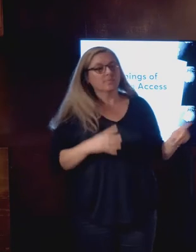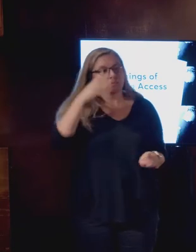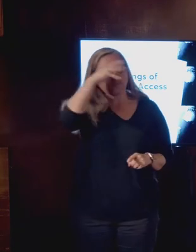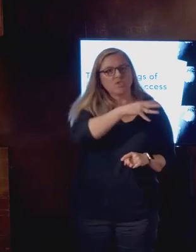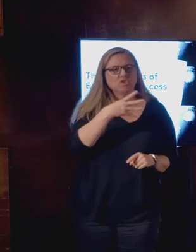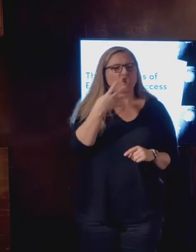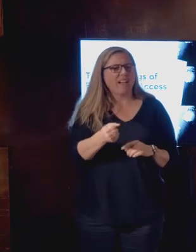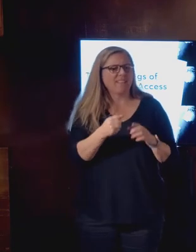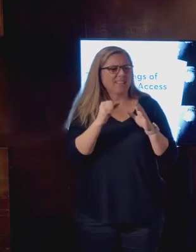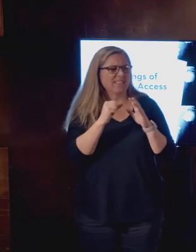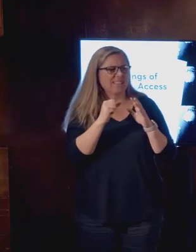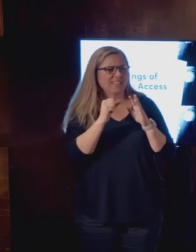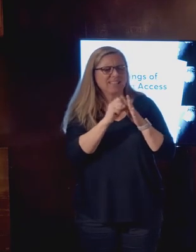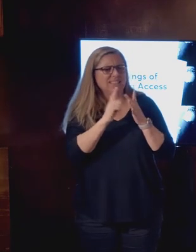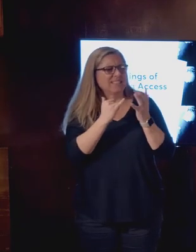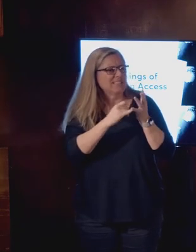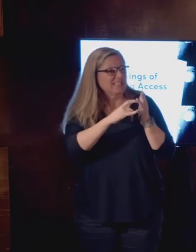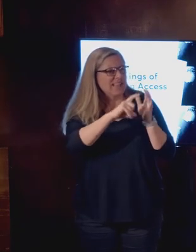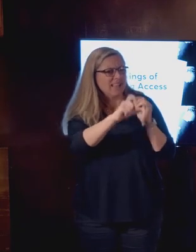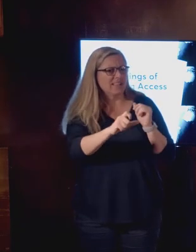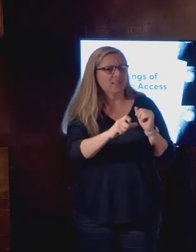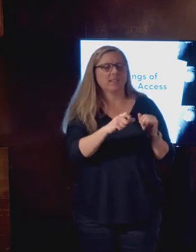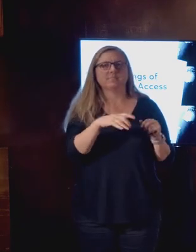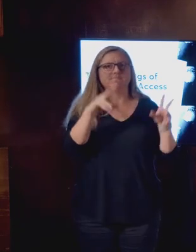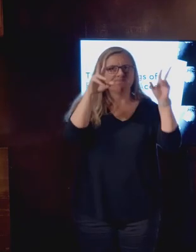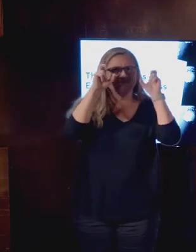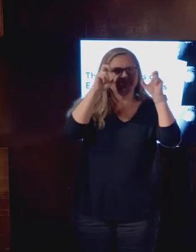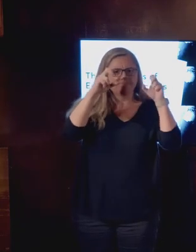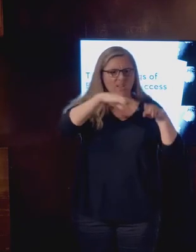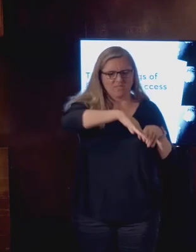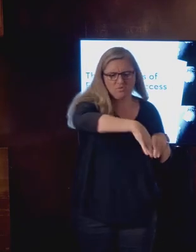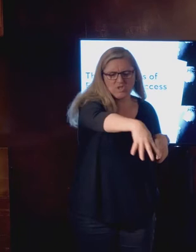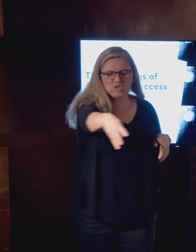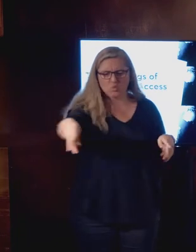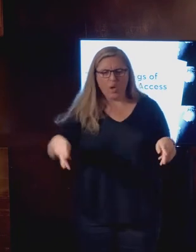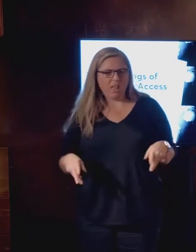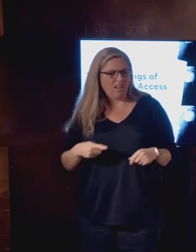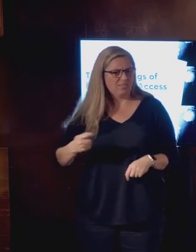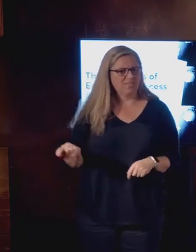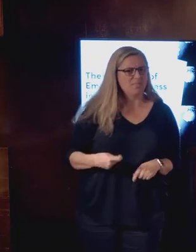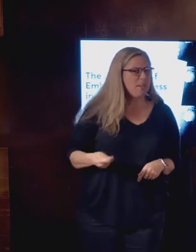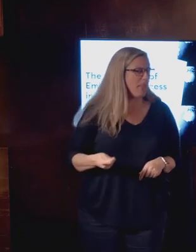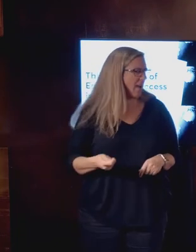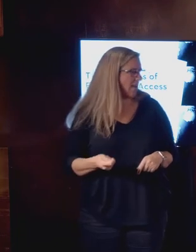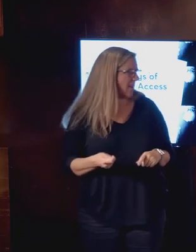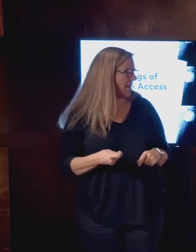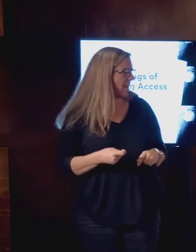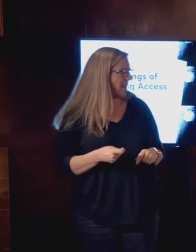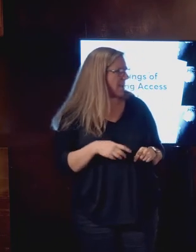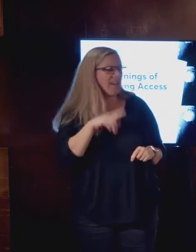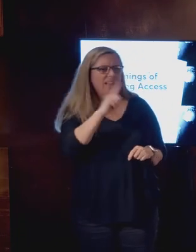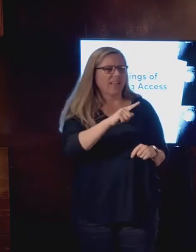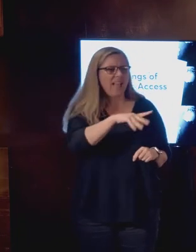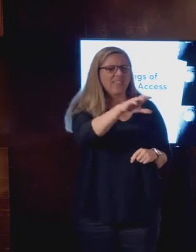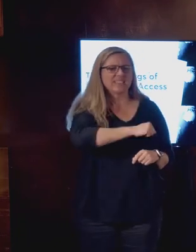discounts. I'm not sure what they are this year, but there's Fringe Dweller, which is like if you become a member, and then there was this last year they had the Take